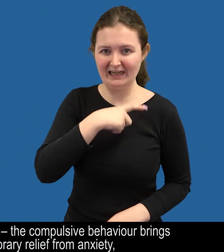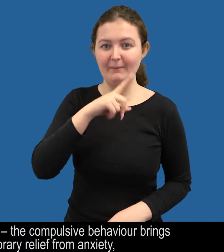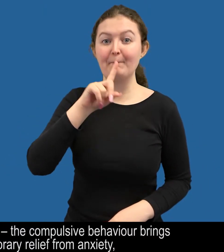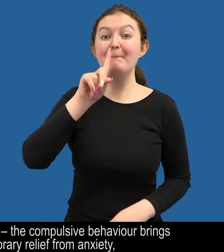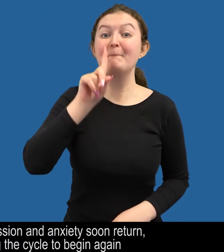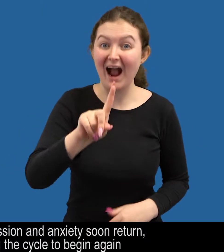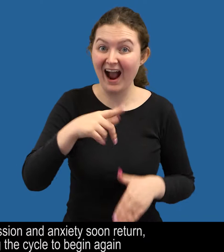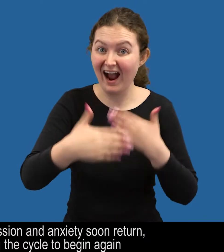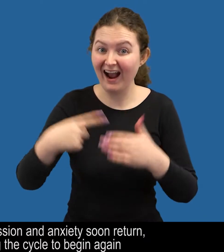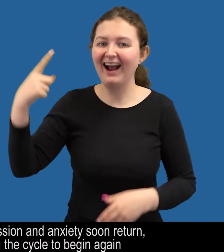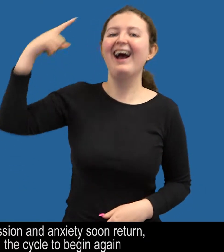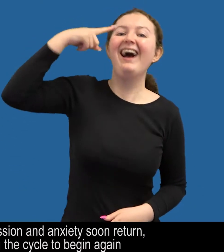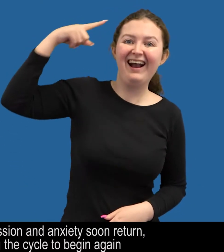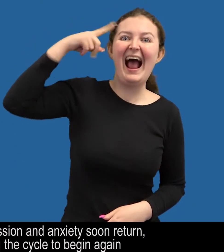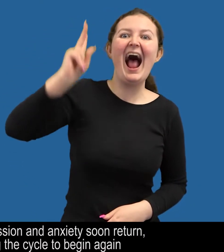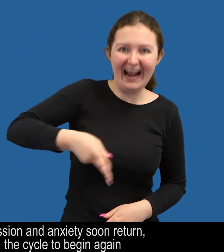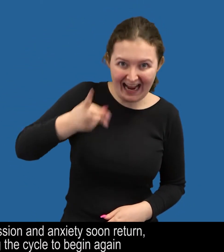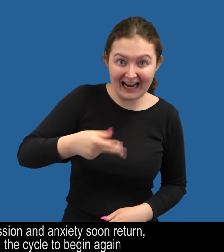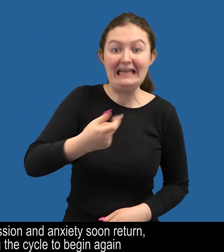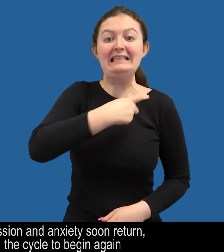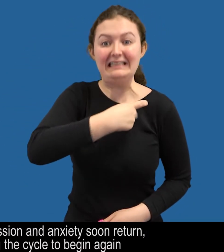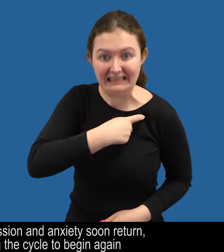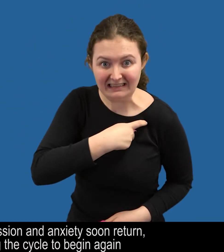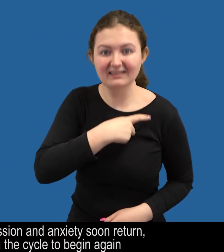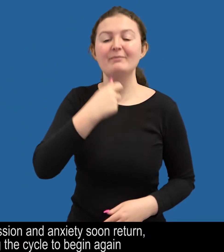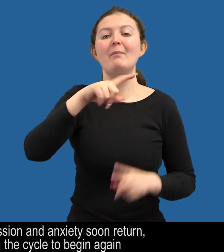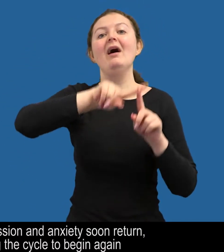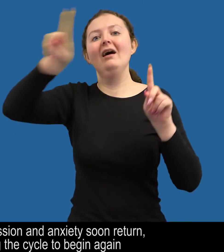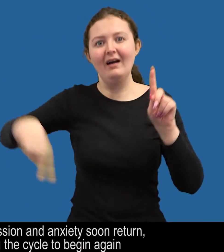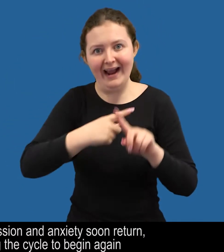the obsession and anxiety soon return, causing the cycle to begin again.